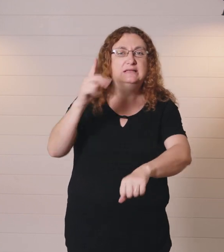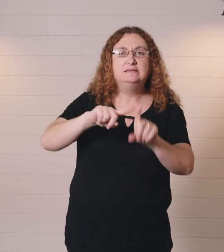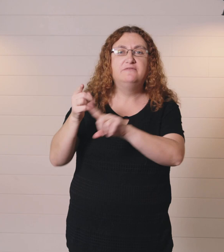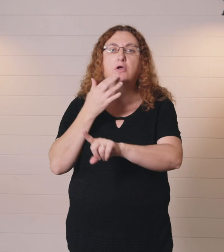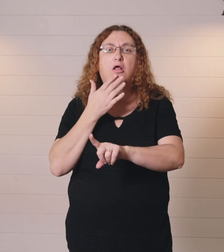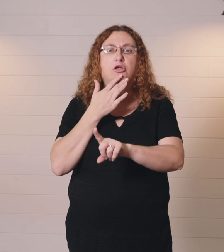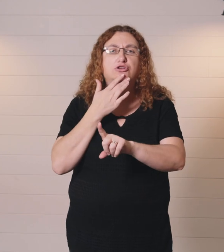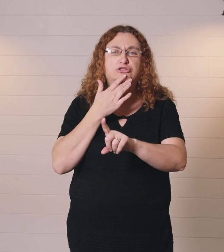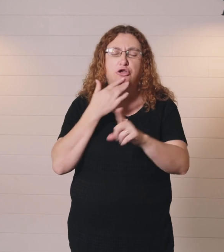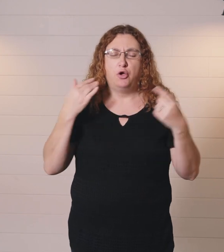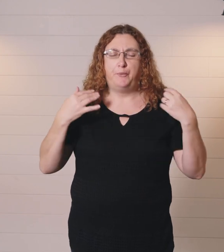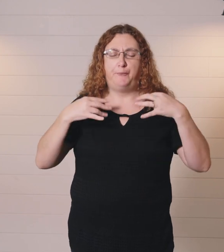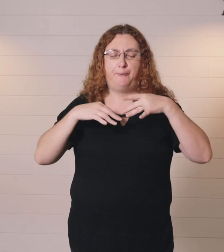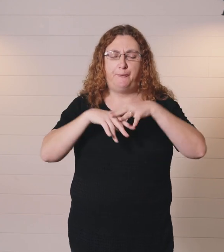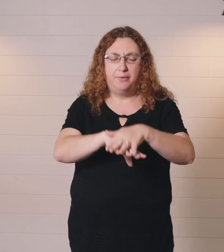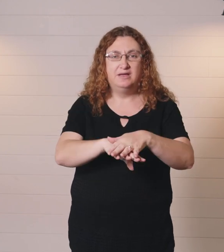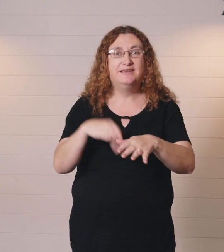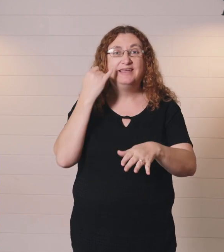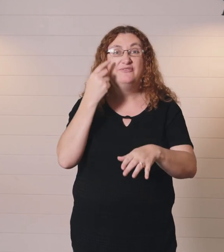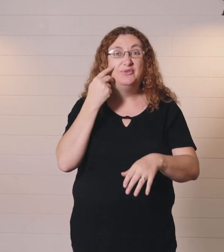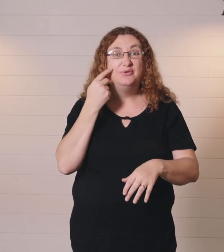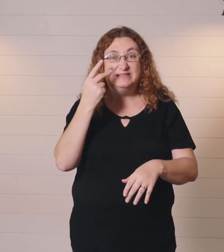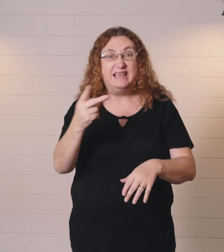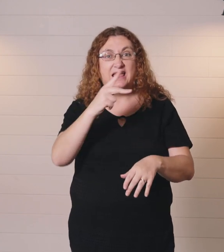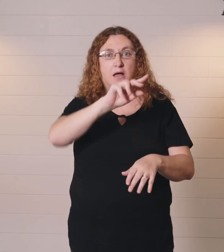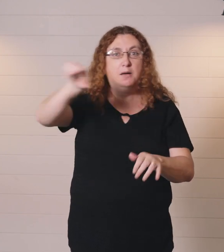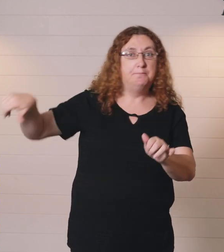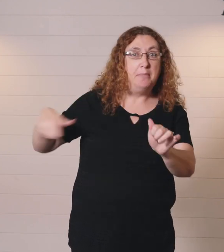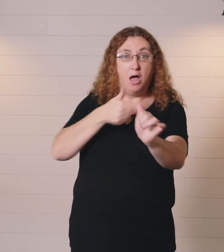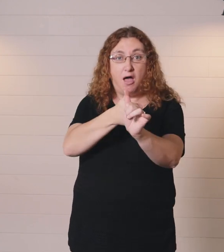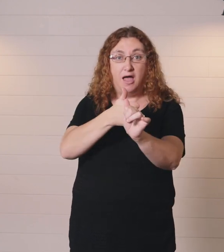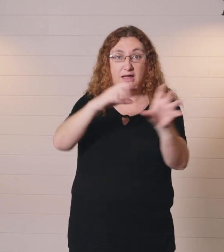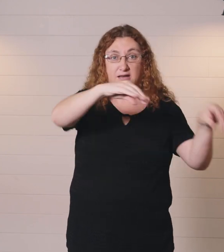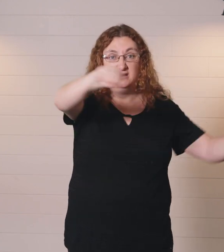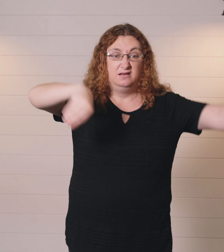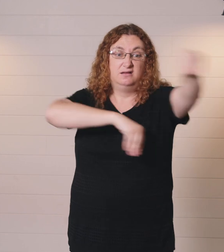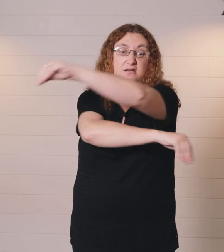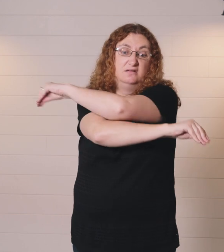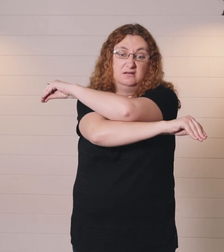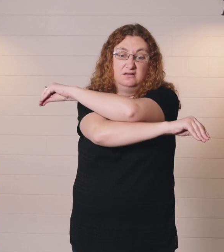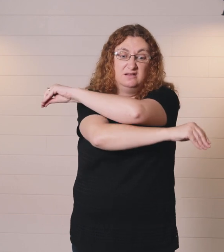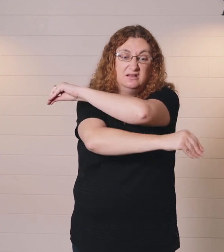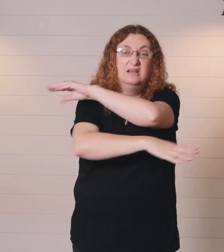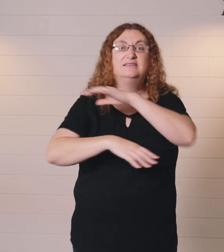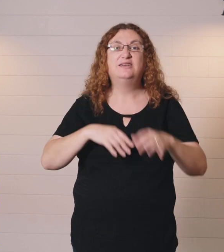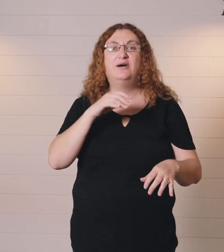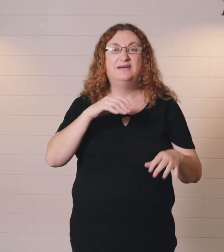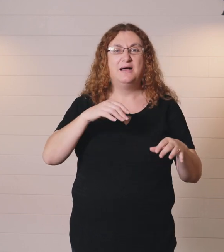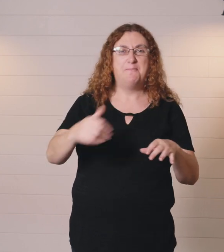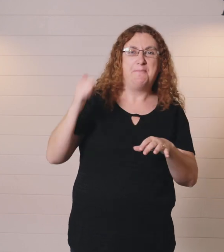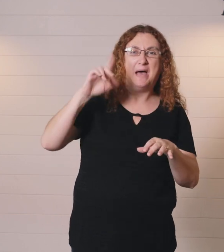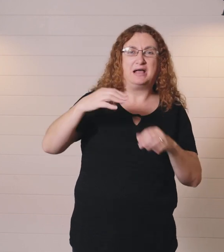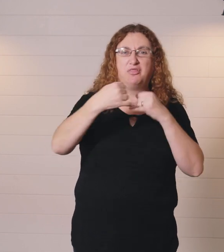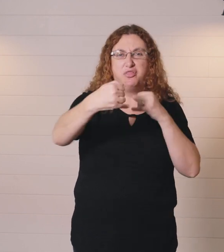beautiful artistry. Particularly if you're standing on the backside of that tapestry and just seeing the tattered remnants of threads here and there in